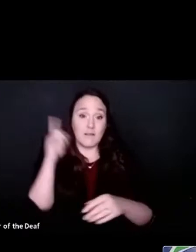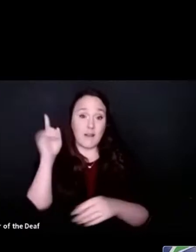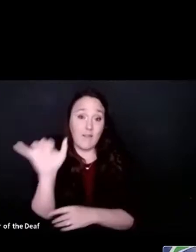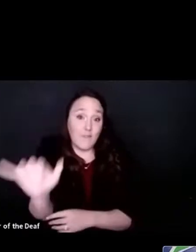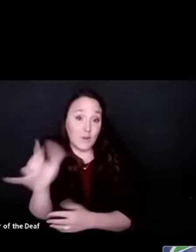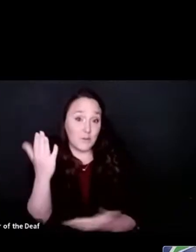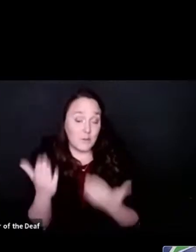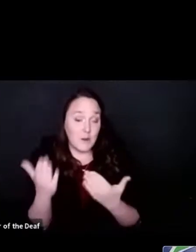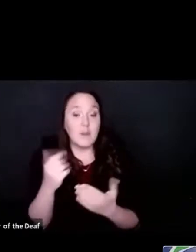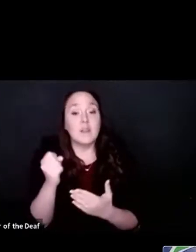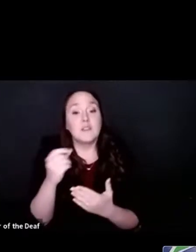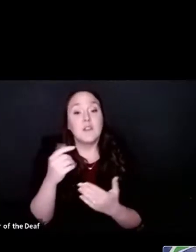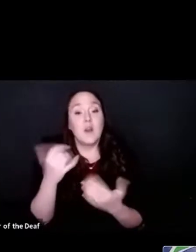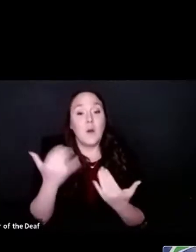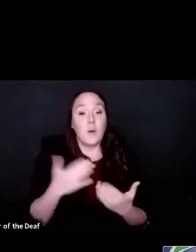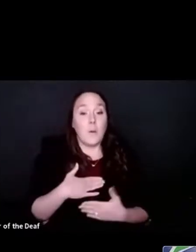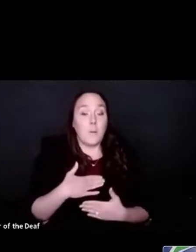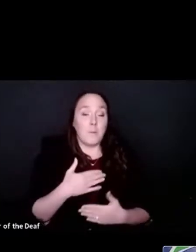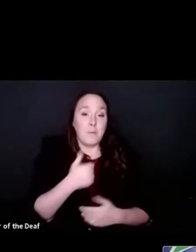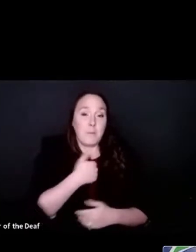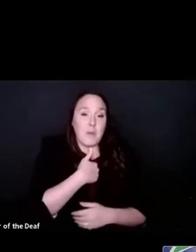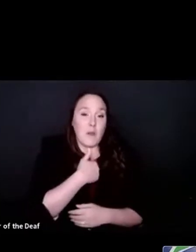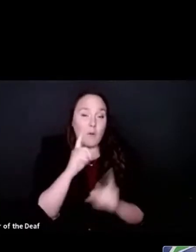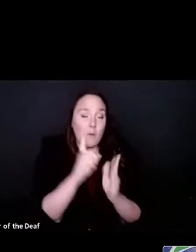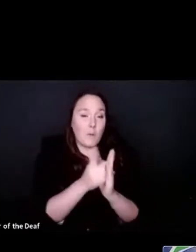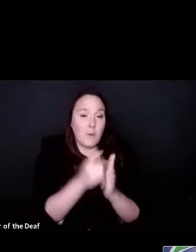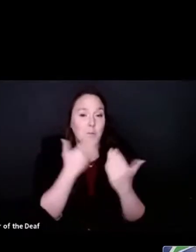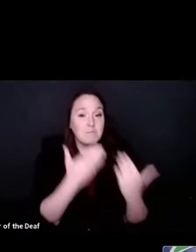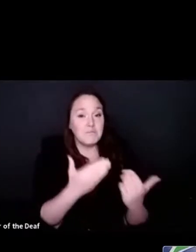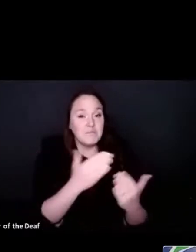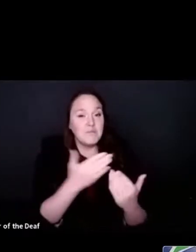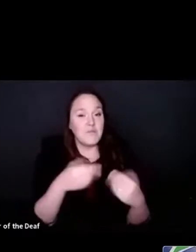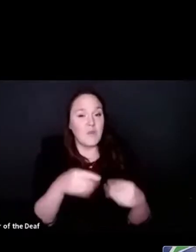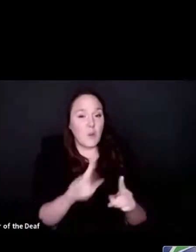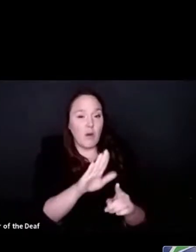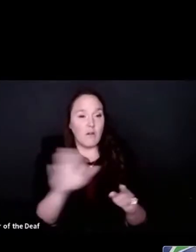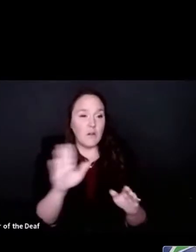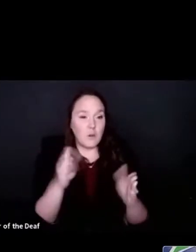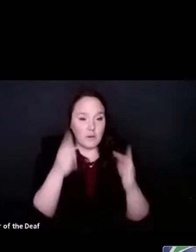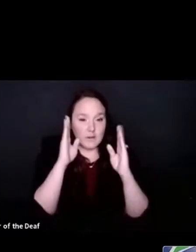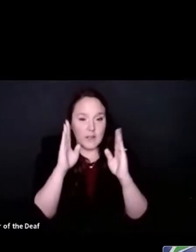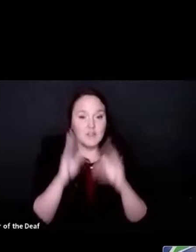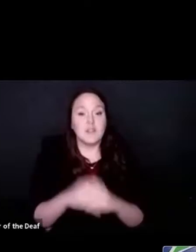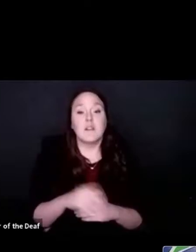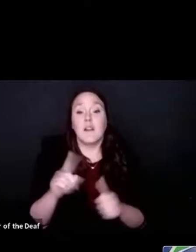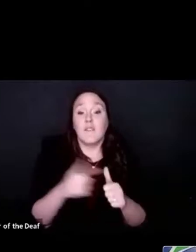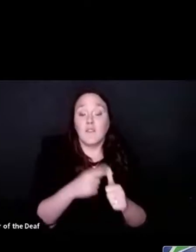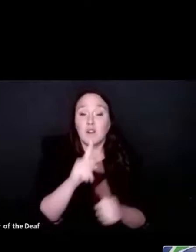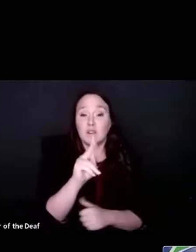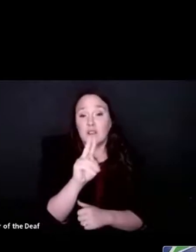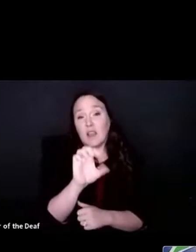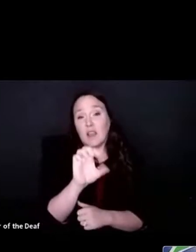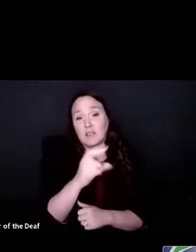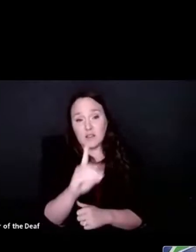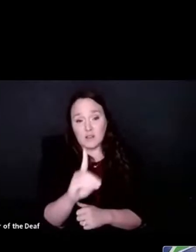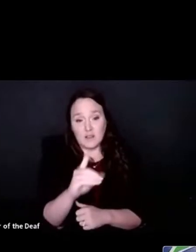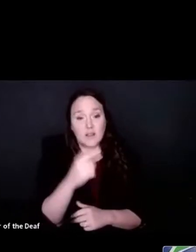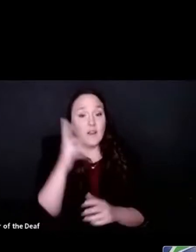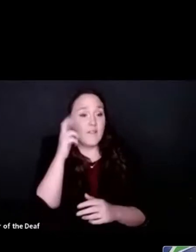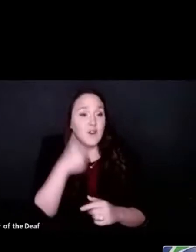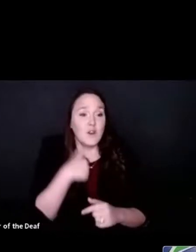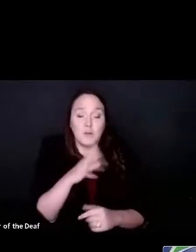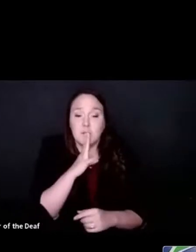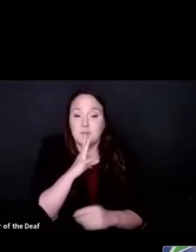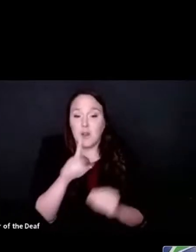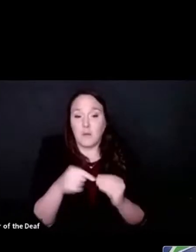opportunity to offer my own moments of gratitude while I have your attention. The first is to the Knox County Health Department, and you've heard me talk